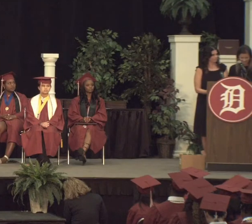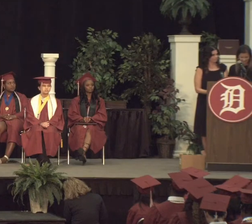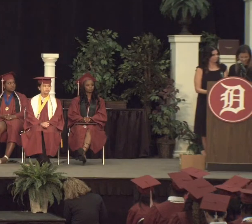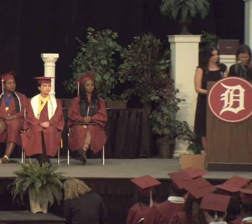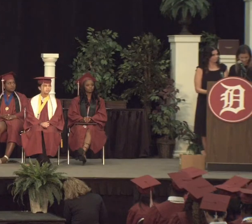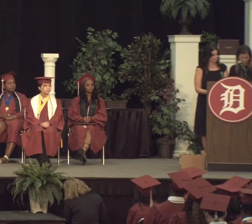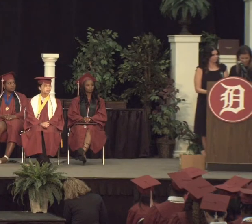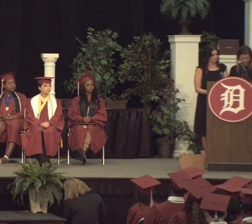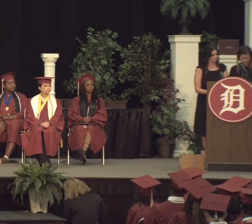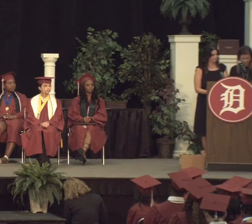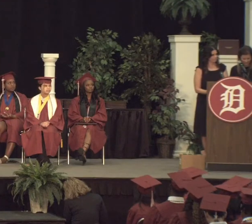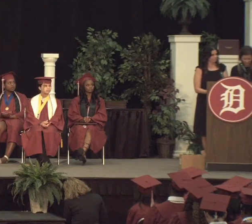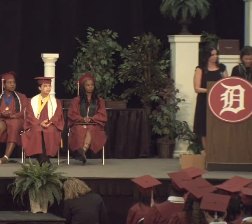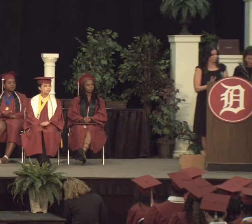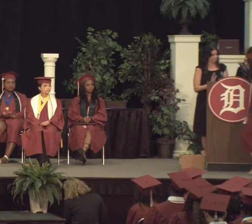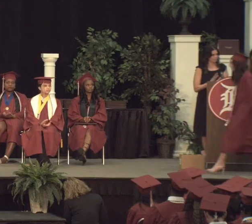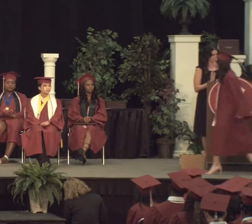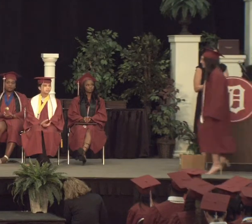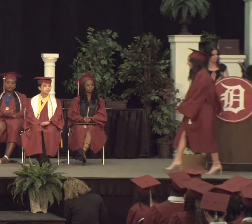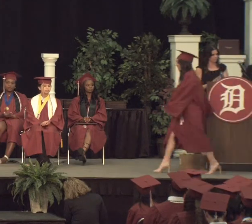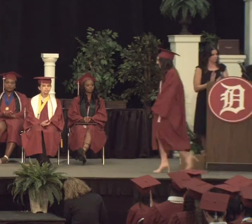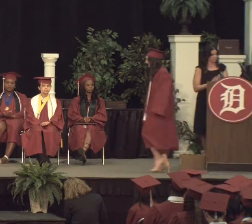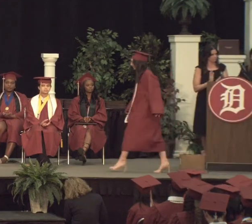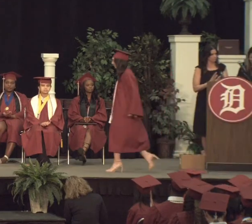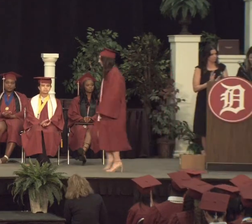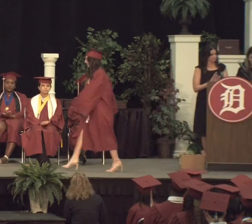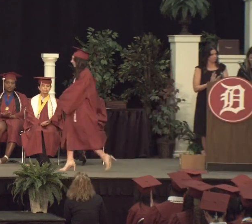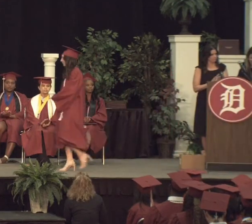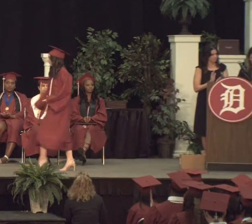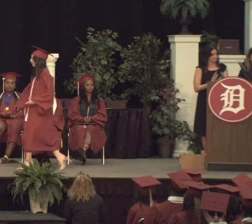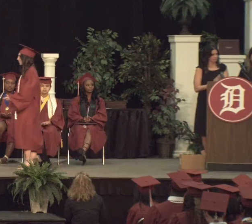Lainey Delcom, cum laude.